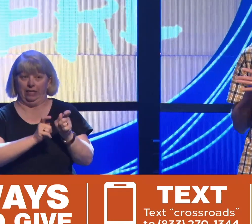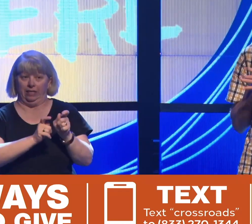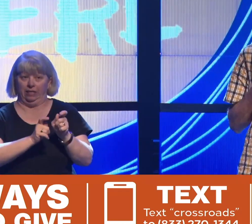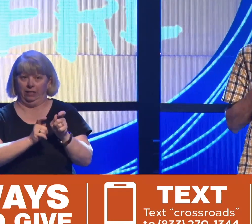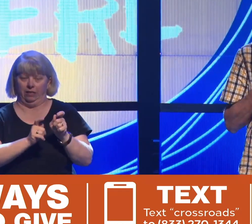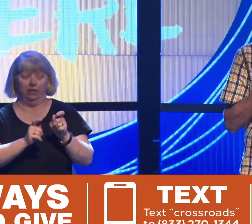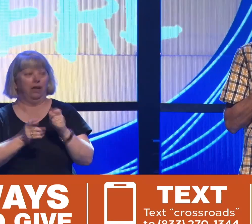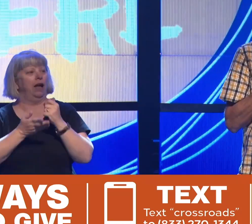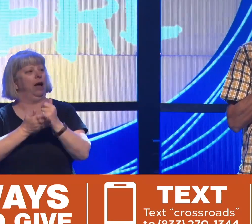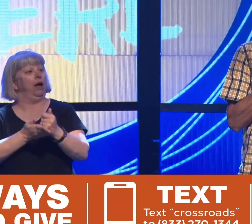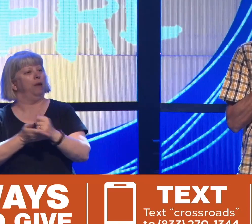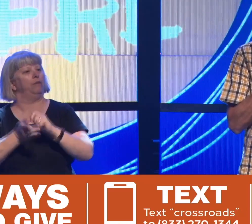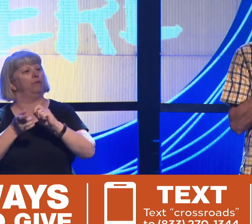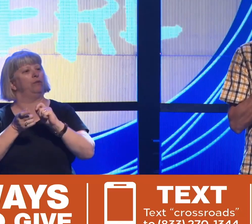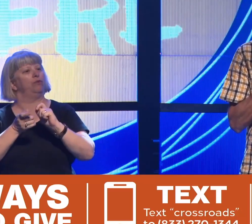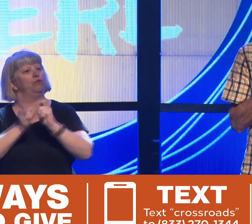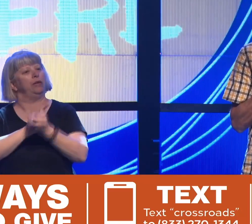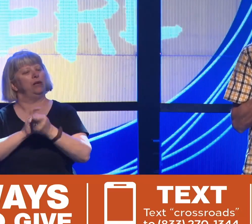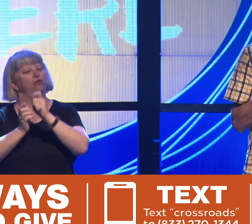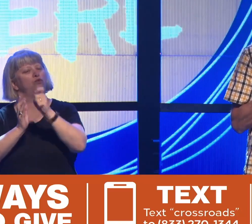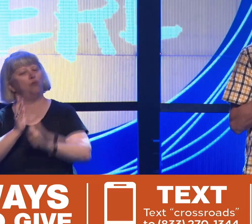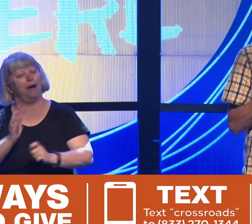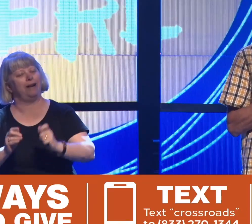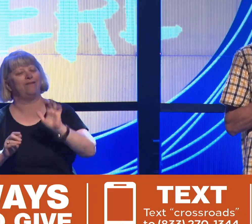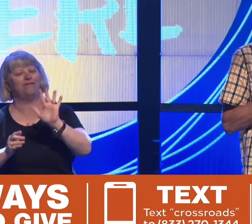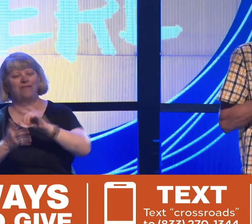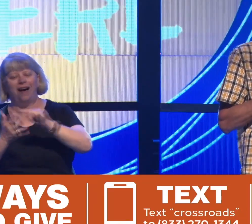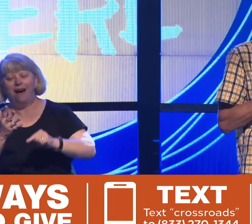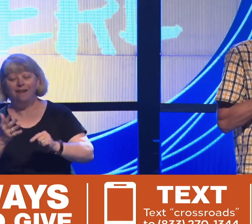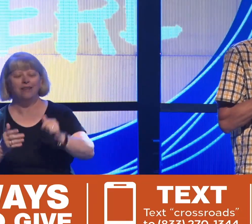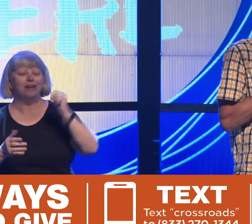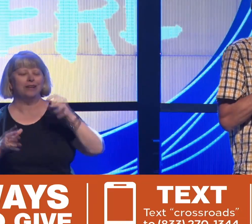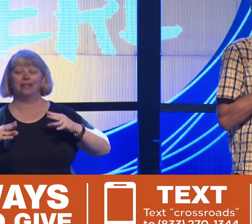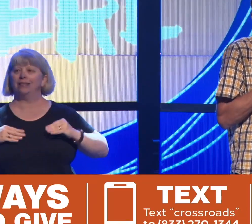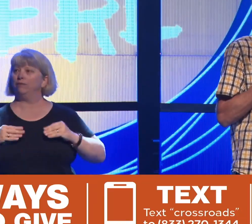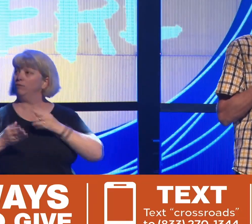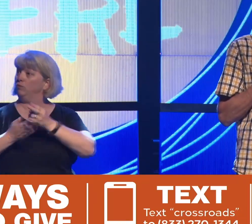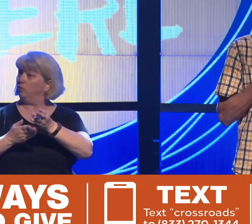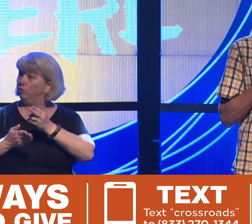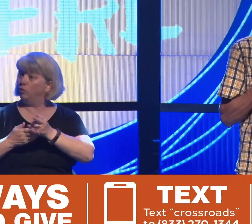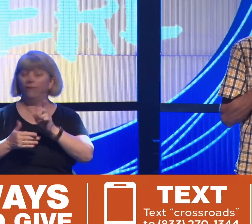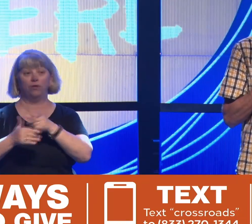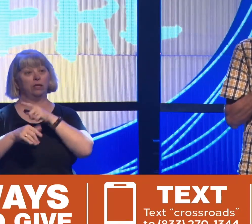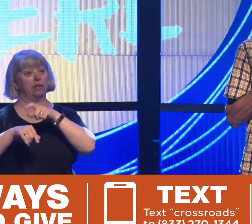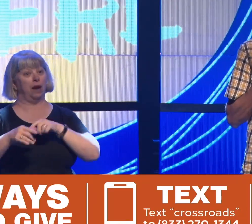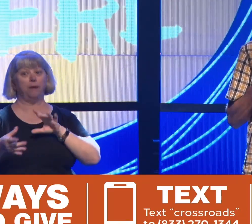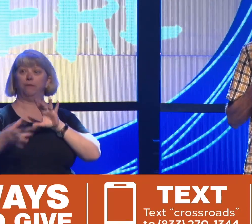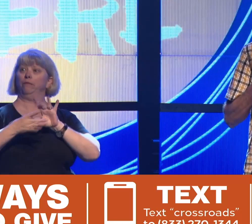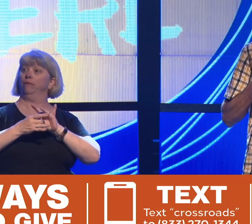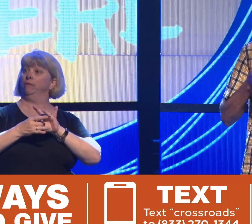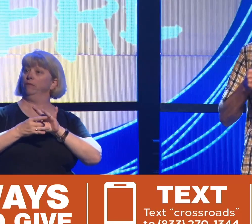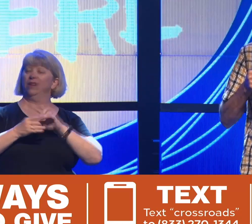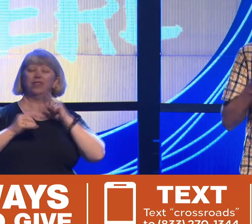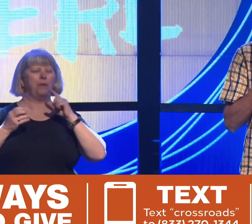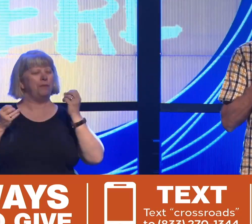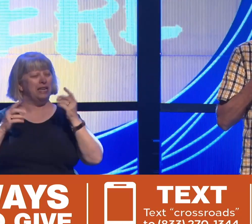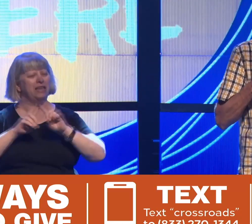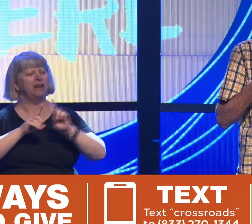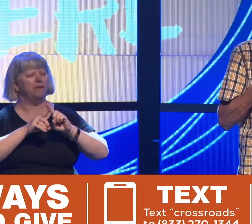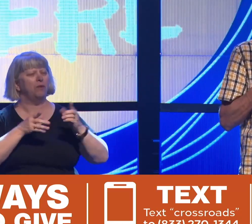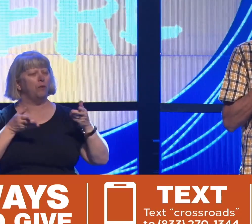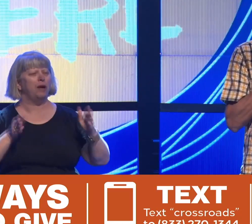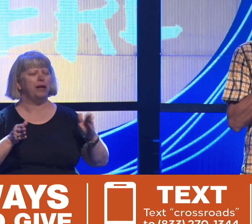help us rewrite the 5 unacceptables in our community. So, but if it's your first time connecting online, there's a lot of ways to